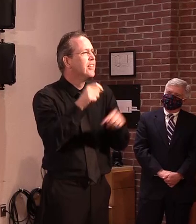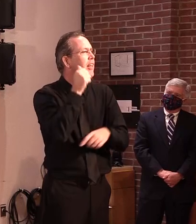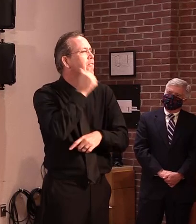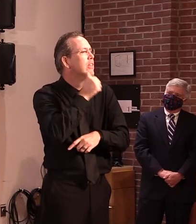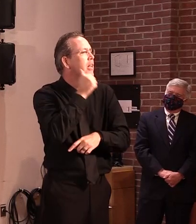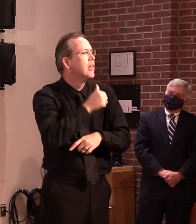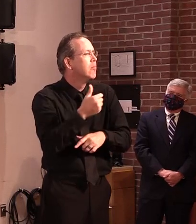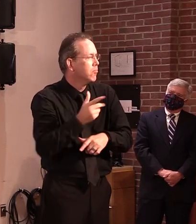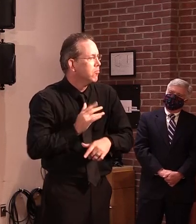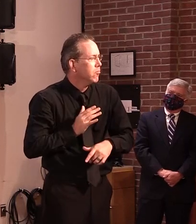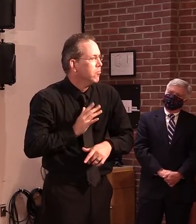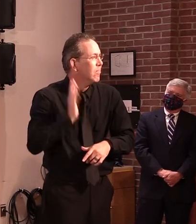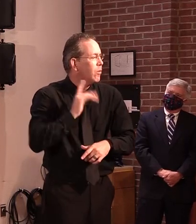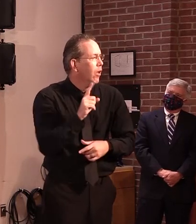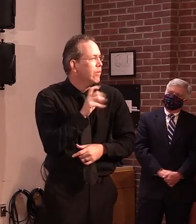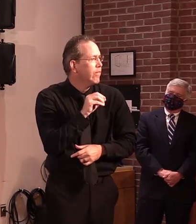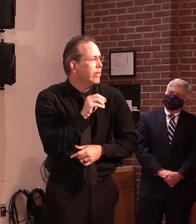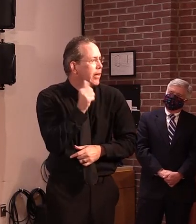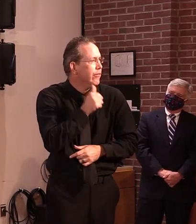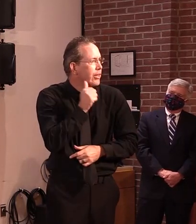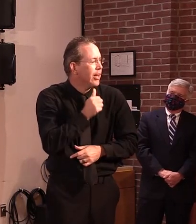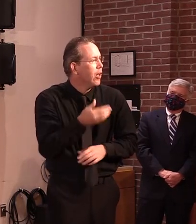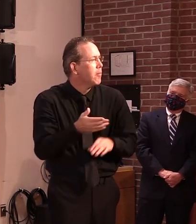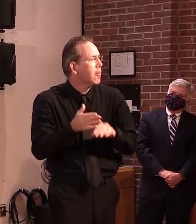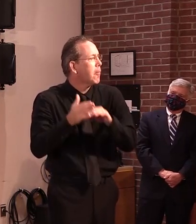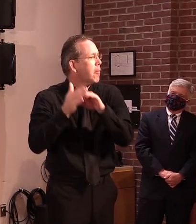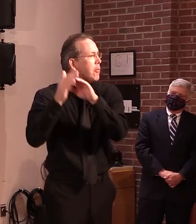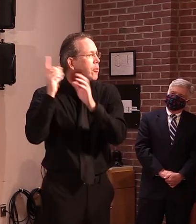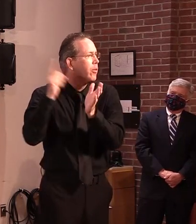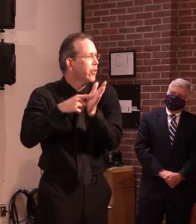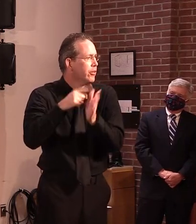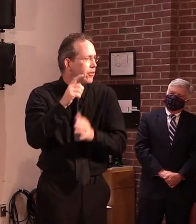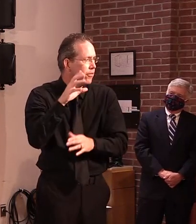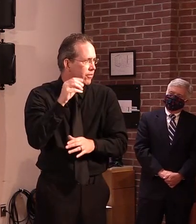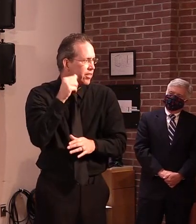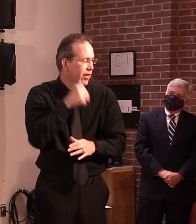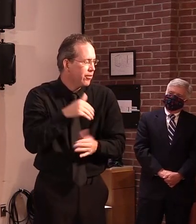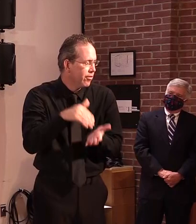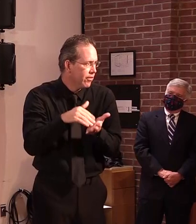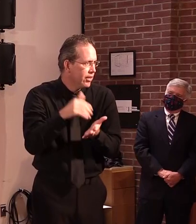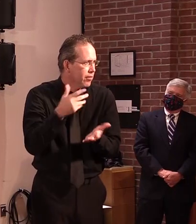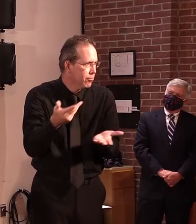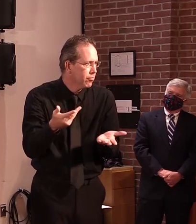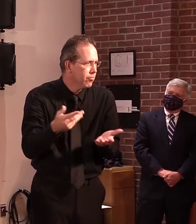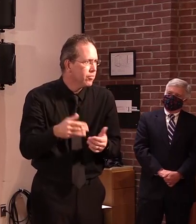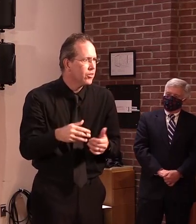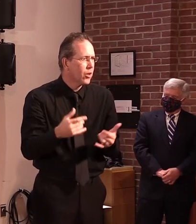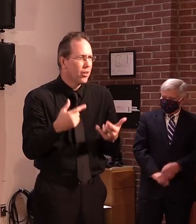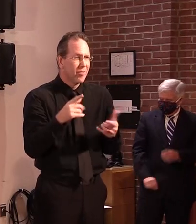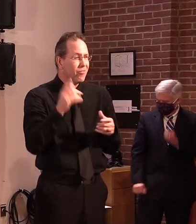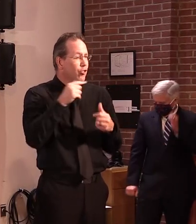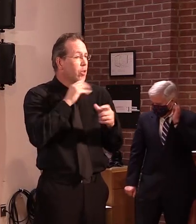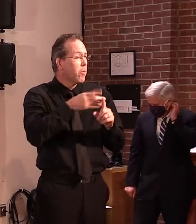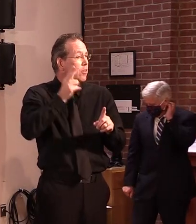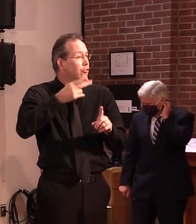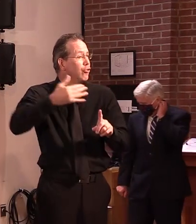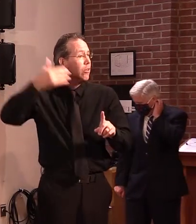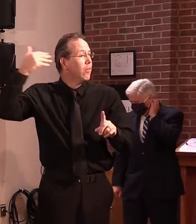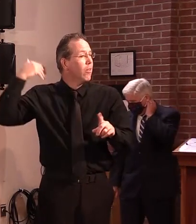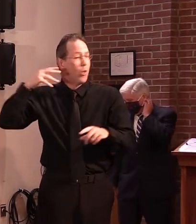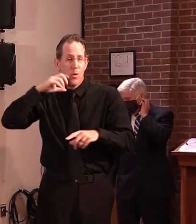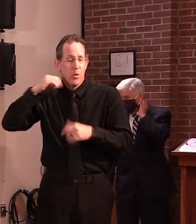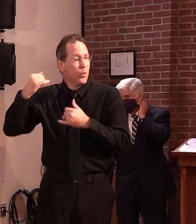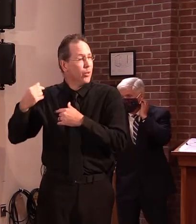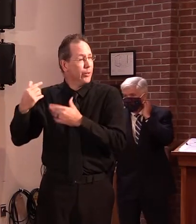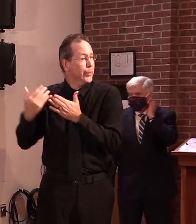night and day. But I think the data you're referring to is truly because there wasn't the testing capability across the country back in those